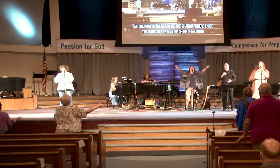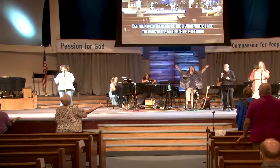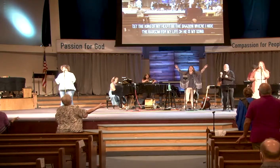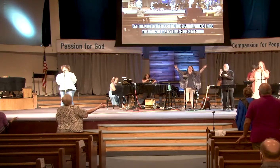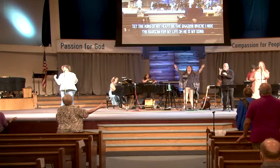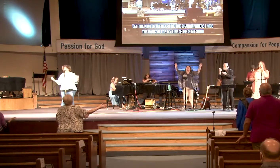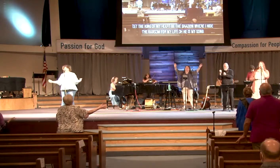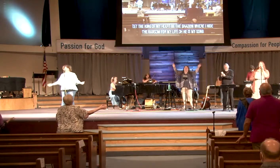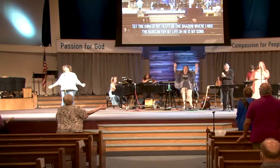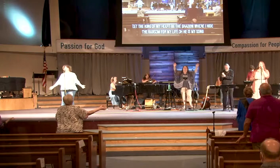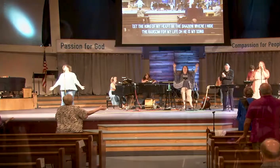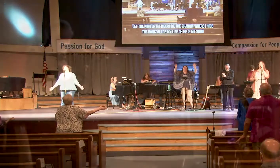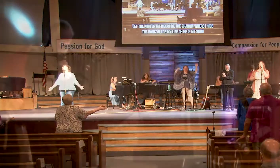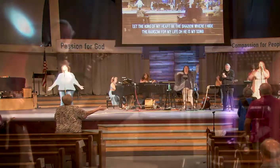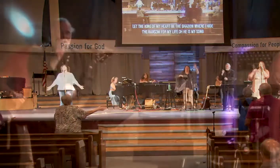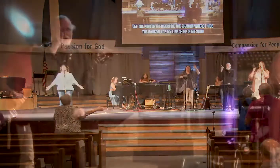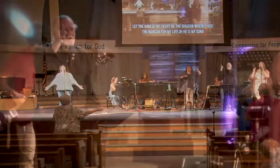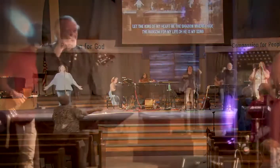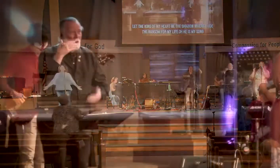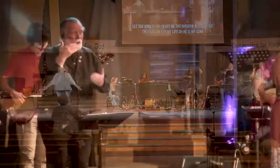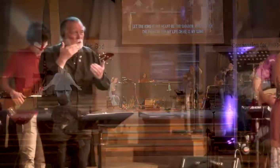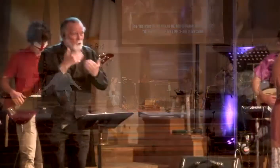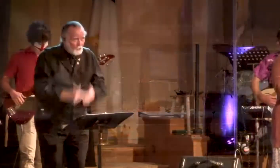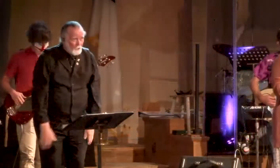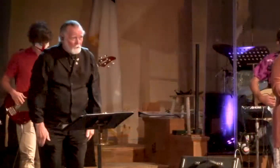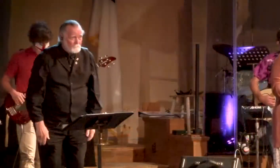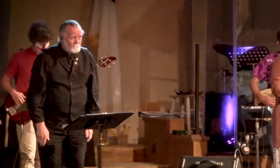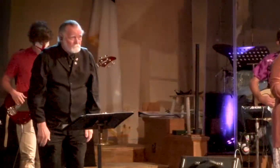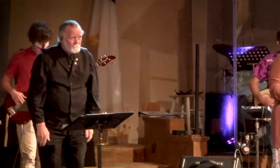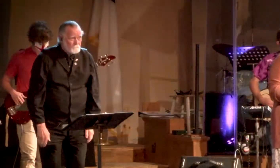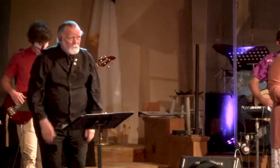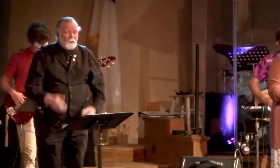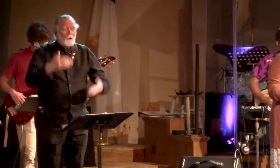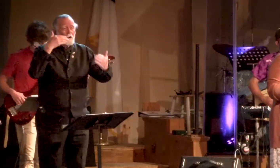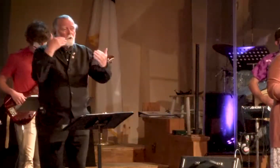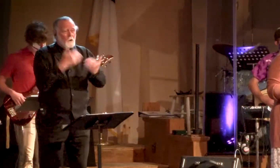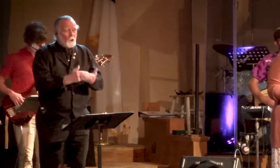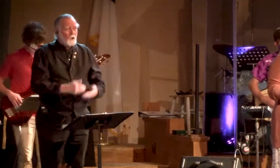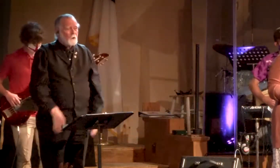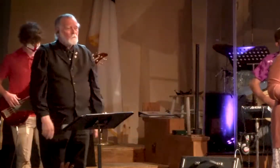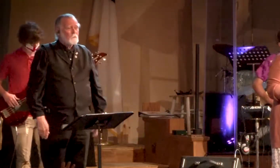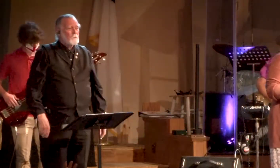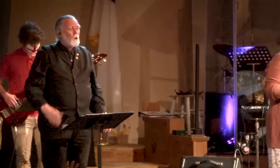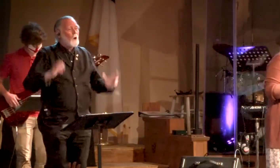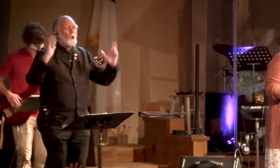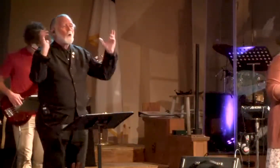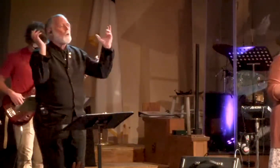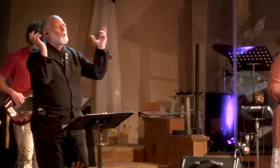My song, 'cause you are good, good.